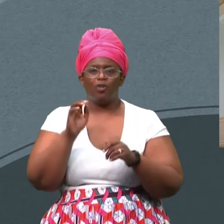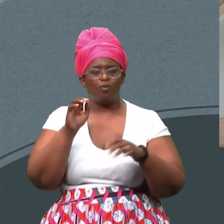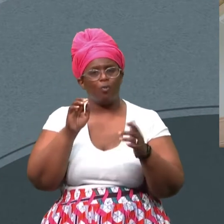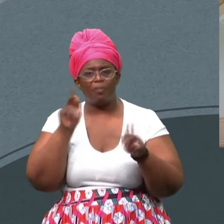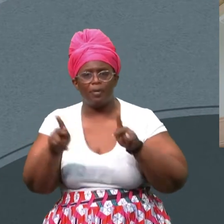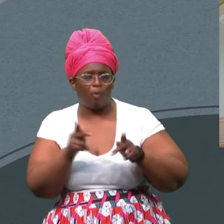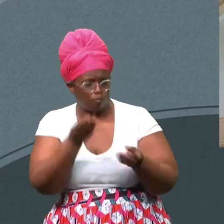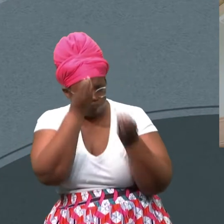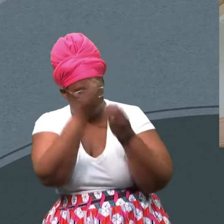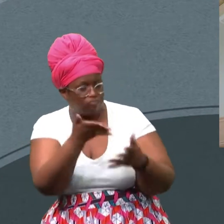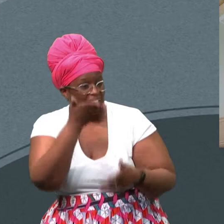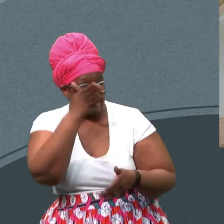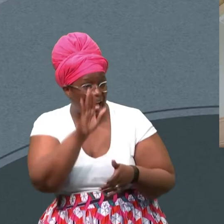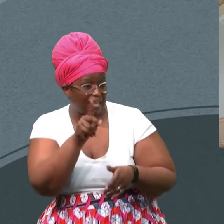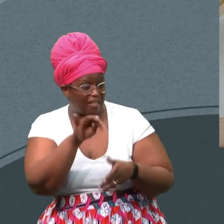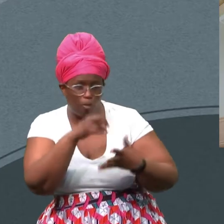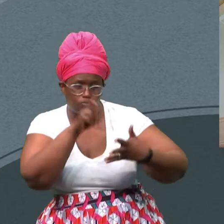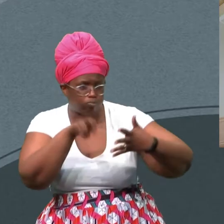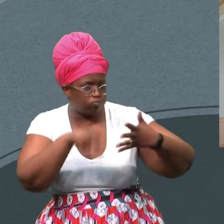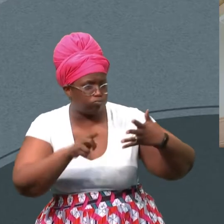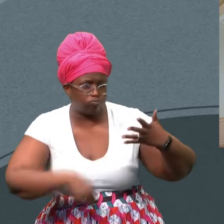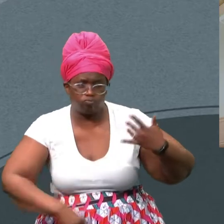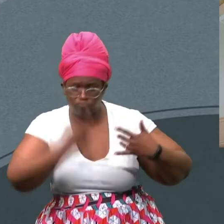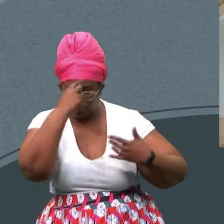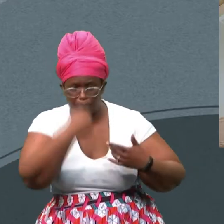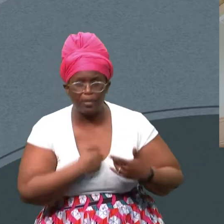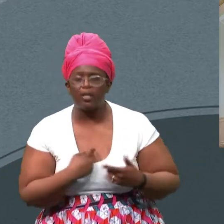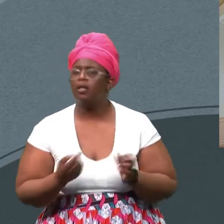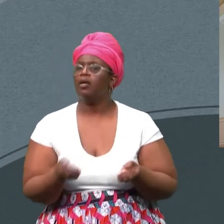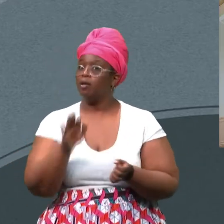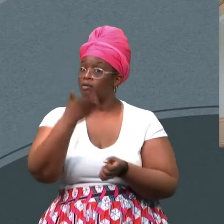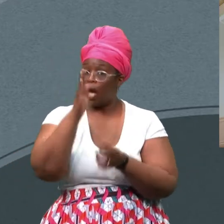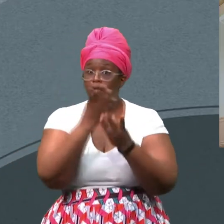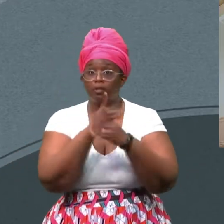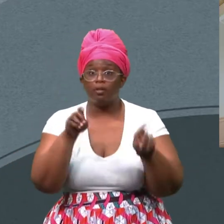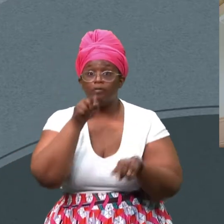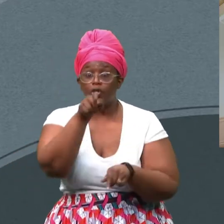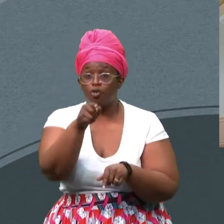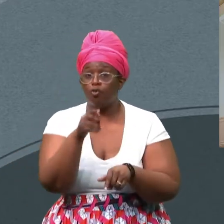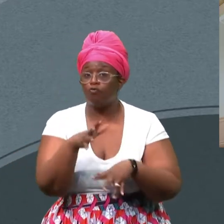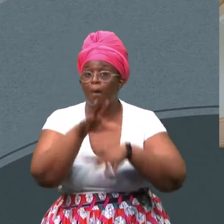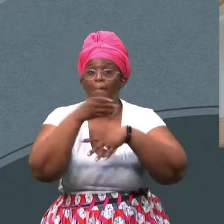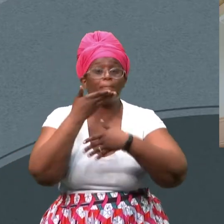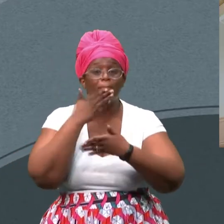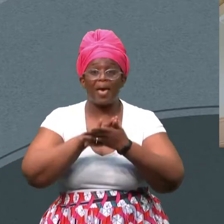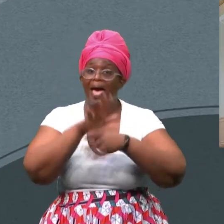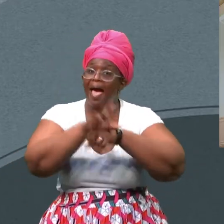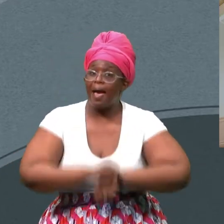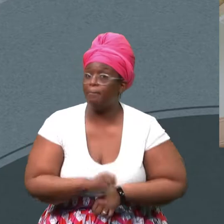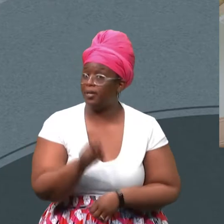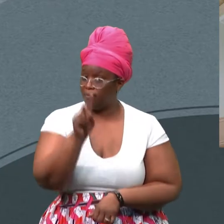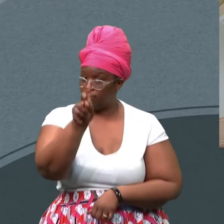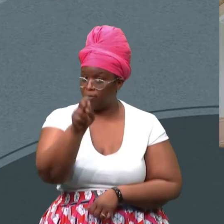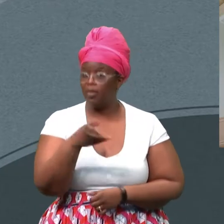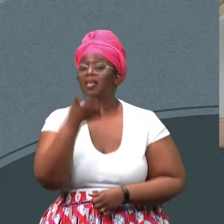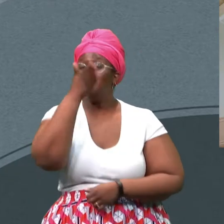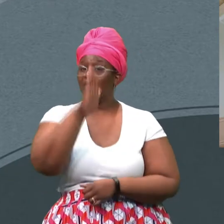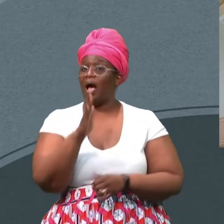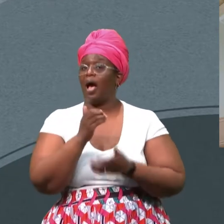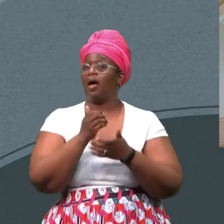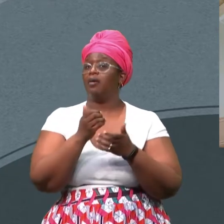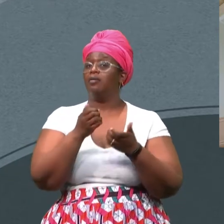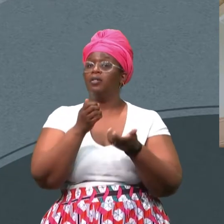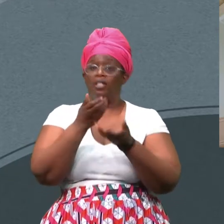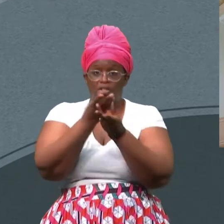you? Y'all, has he delivered anybody from some habit? Has he helped anybody work through some problem? I